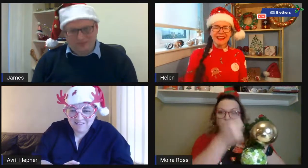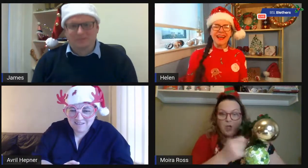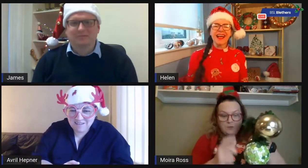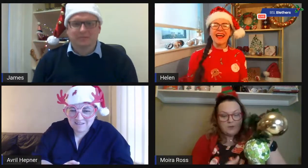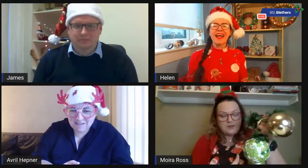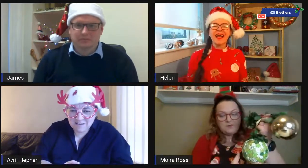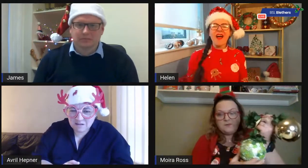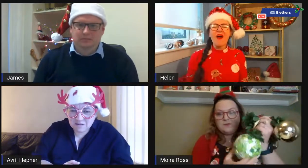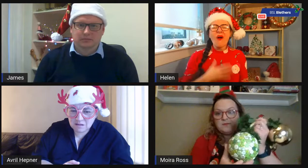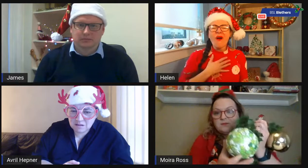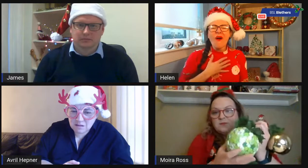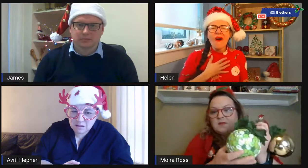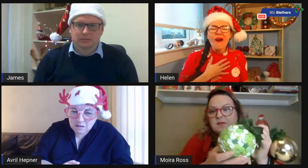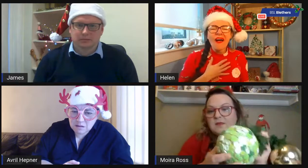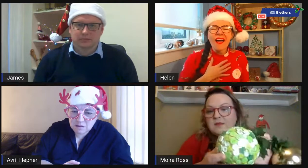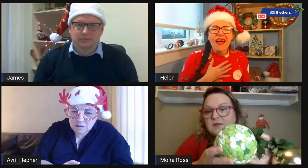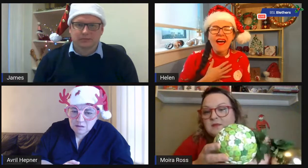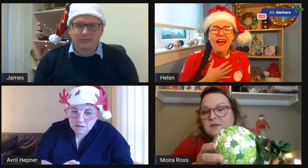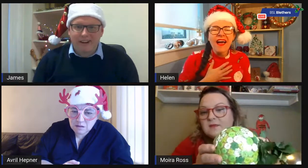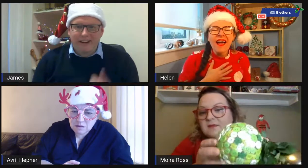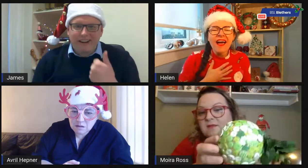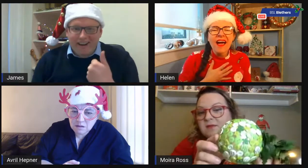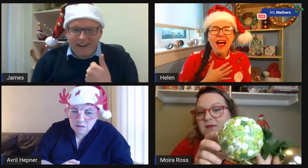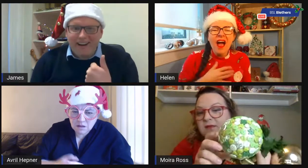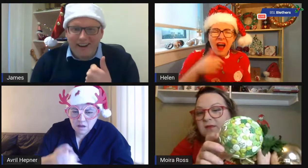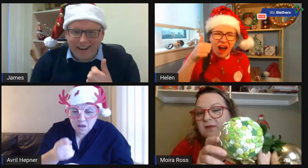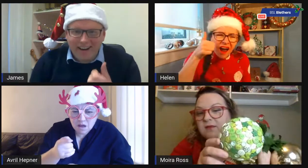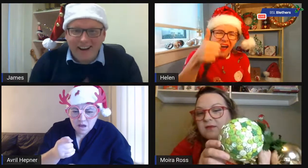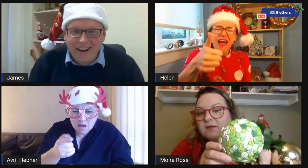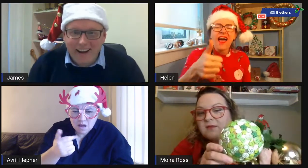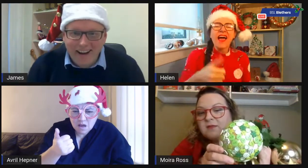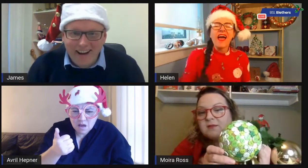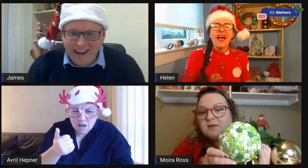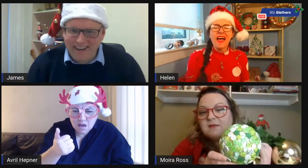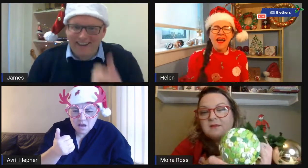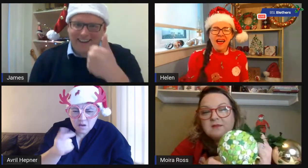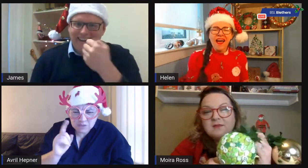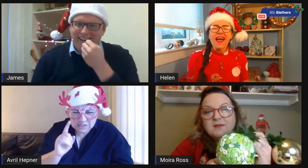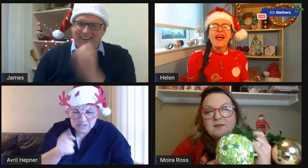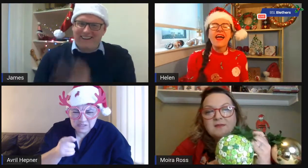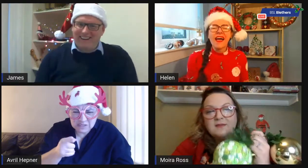baubles for my Christmas tree. But what I transformed them into is this.